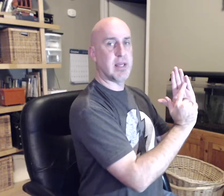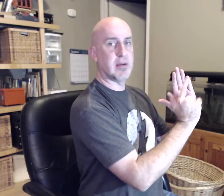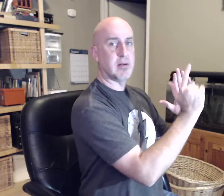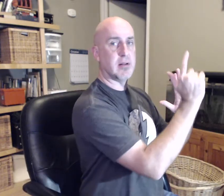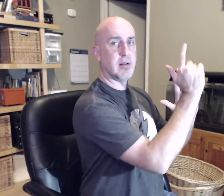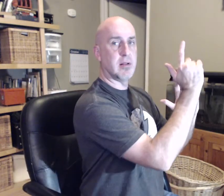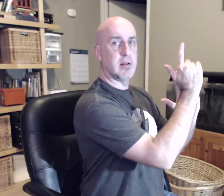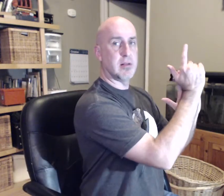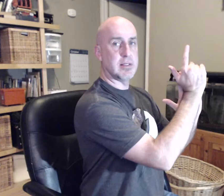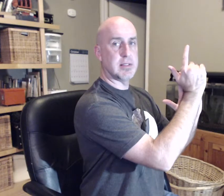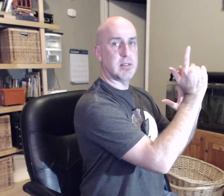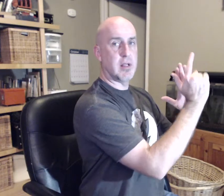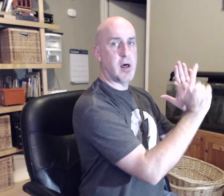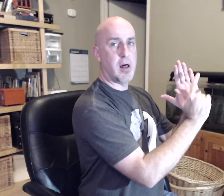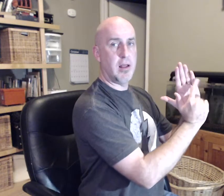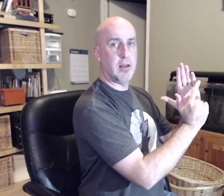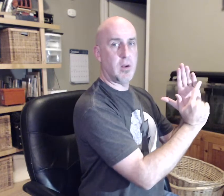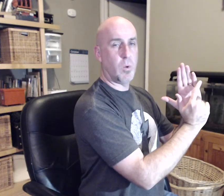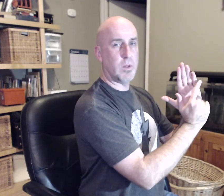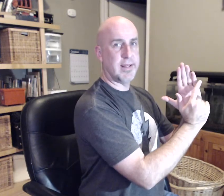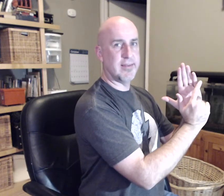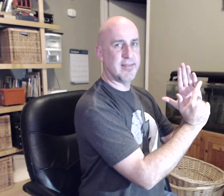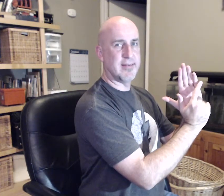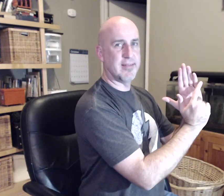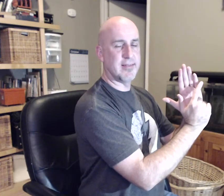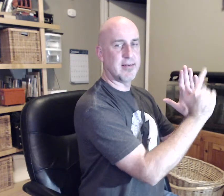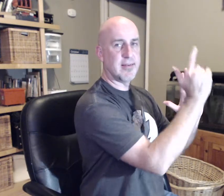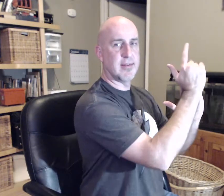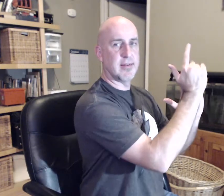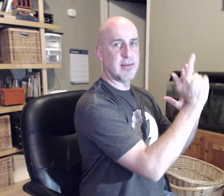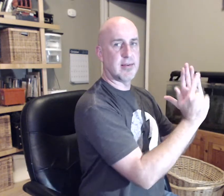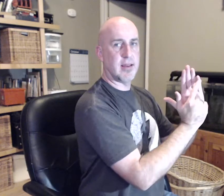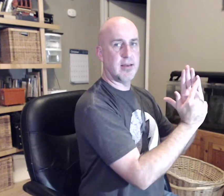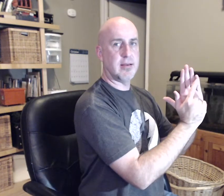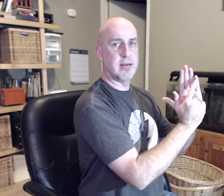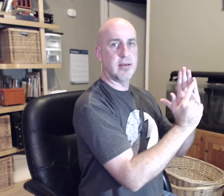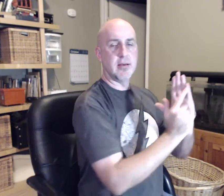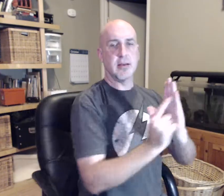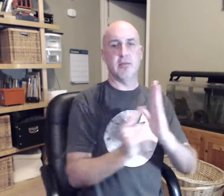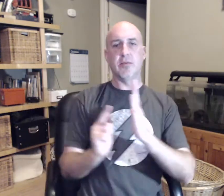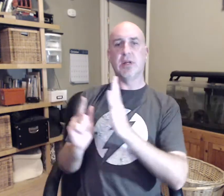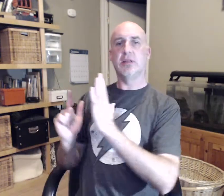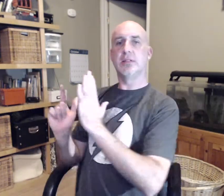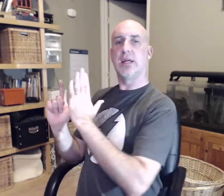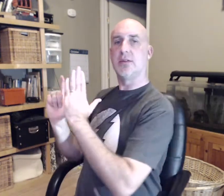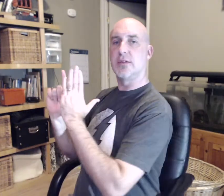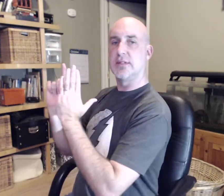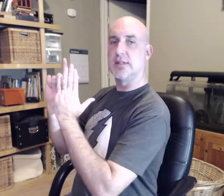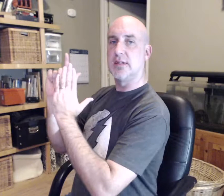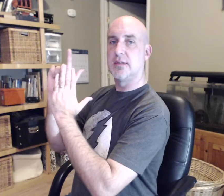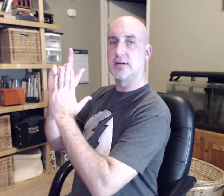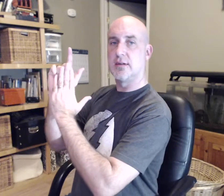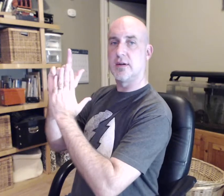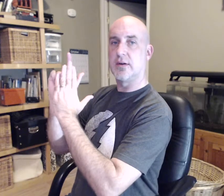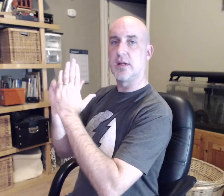angle. This is law or legal. Okay? And from the other side you can see how it